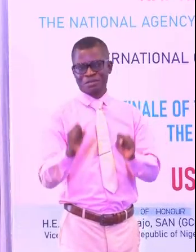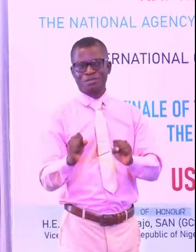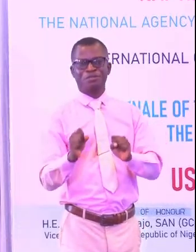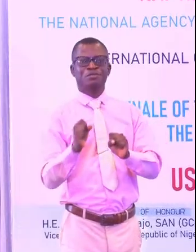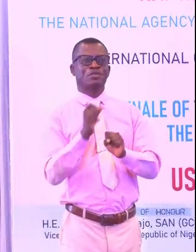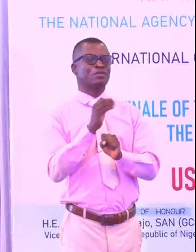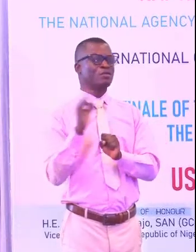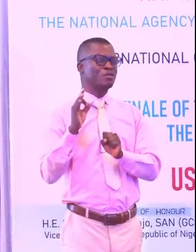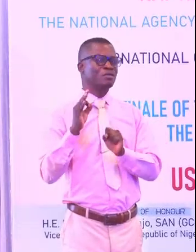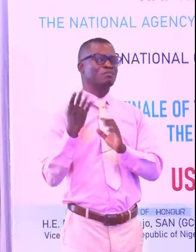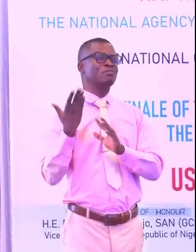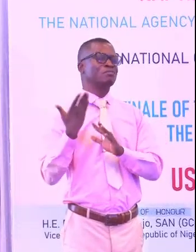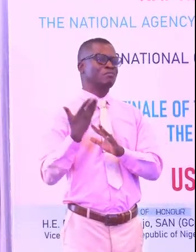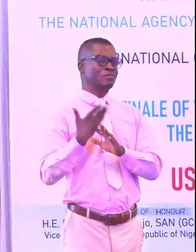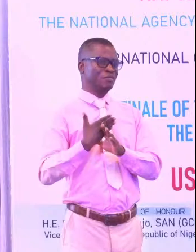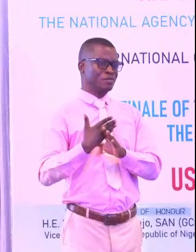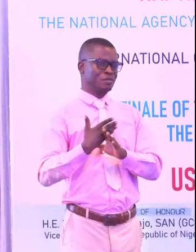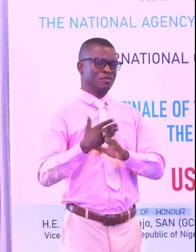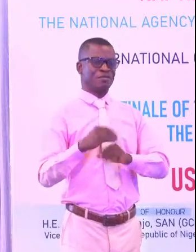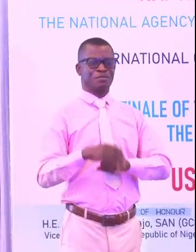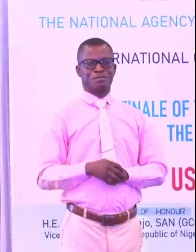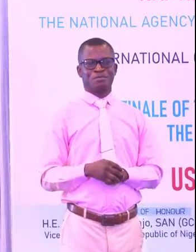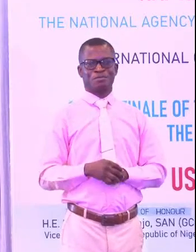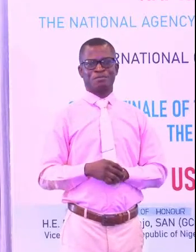of intervention